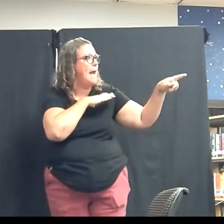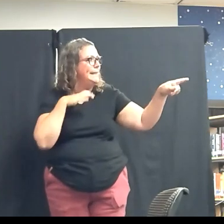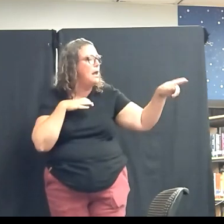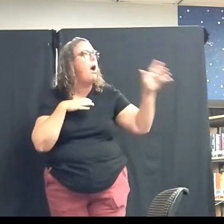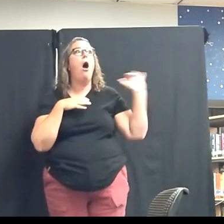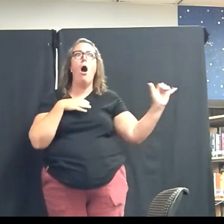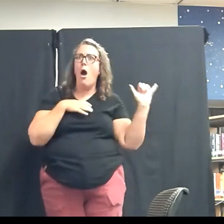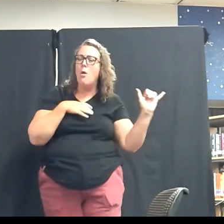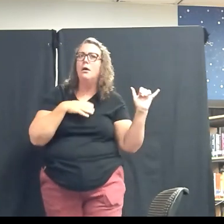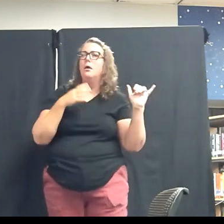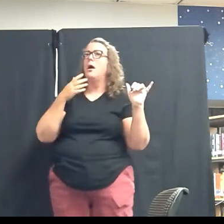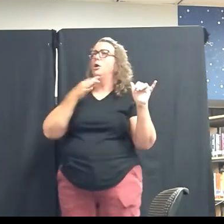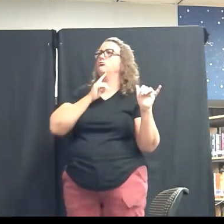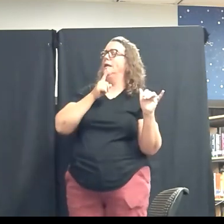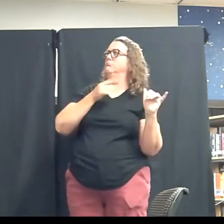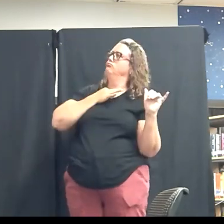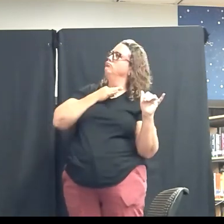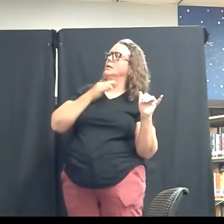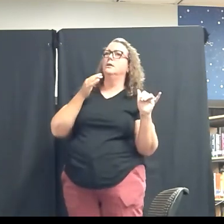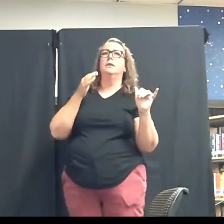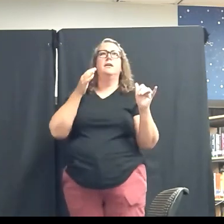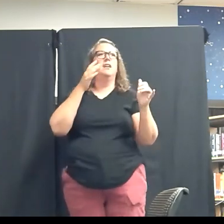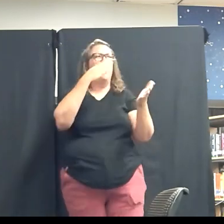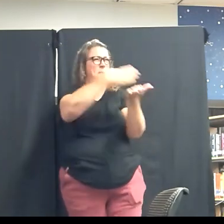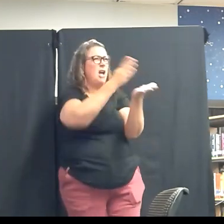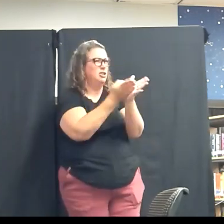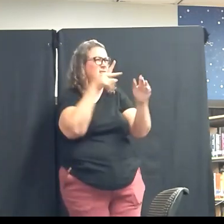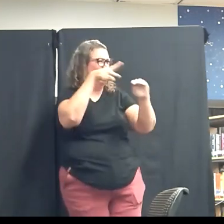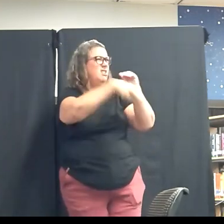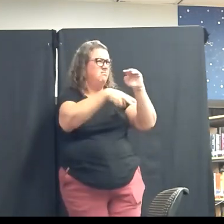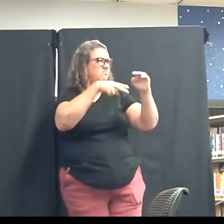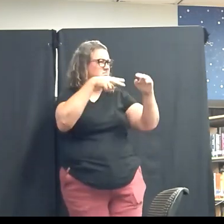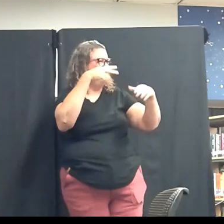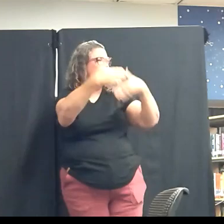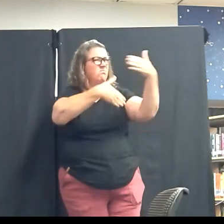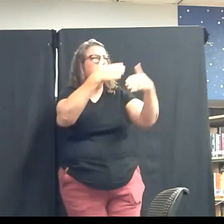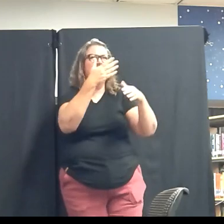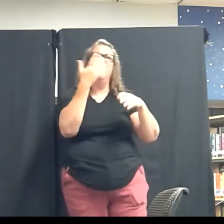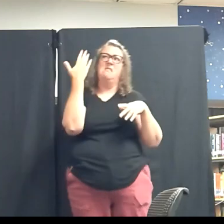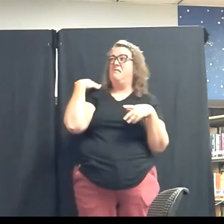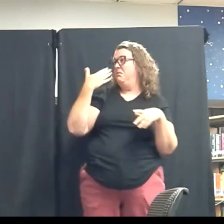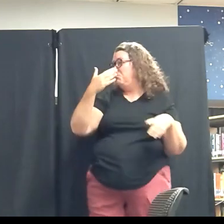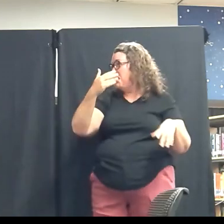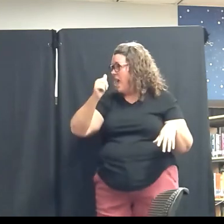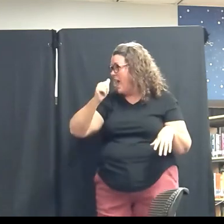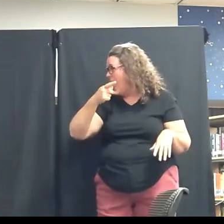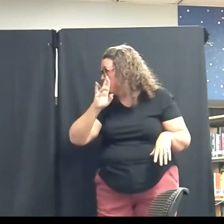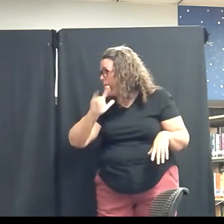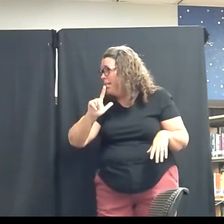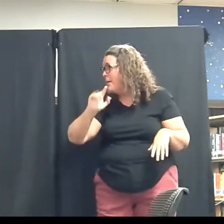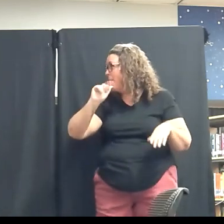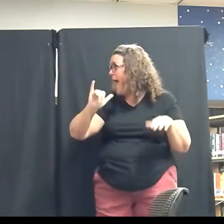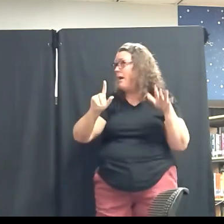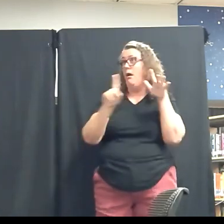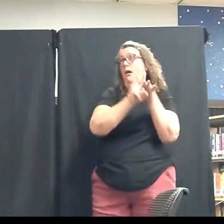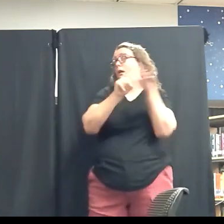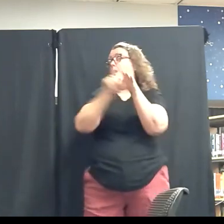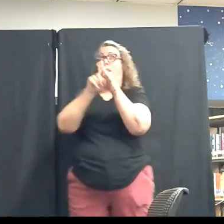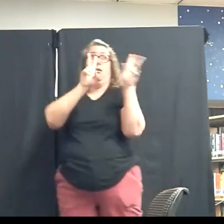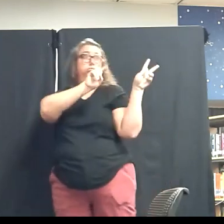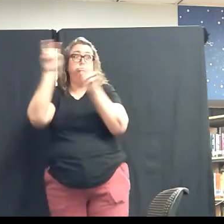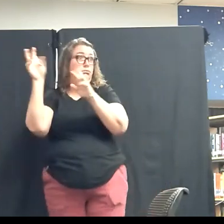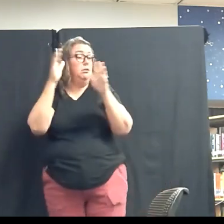he serves on the Ways and Means Committee. So I do have a question though. We took this budget cut, and I think